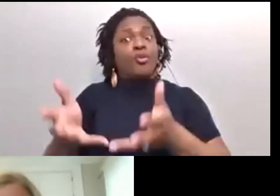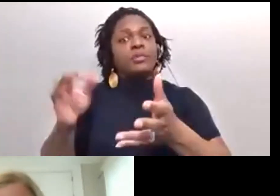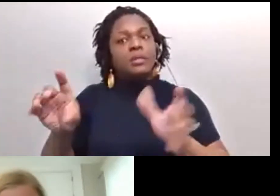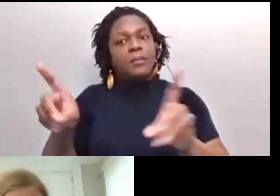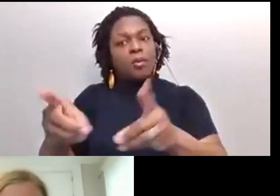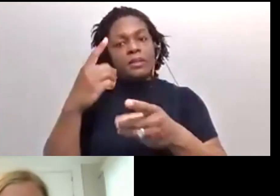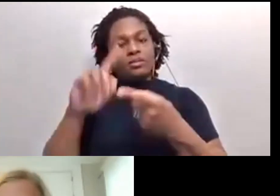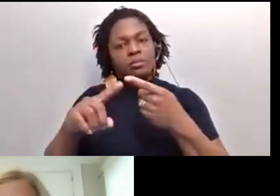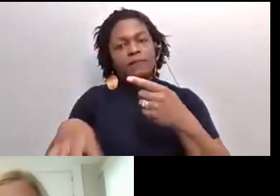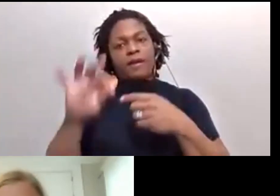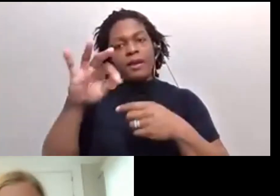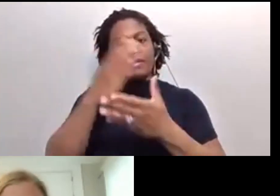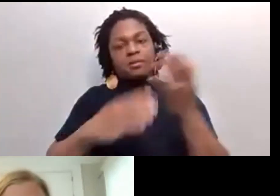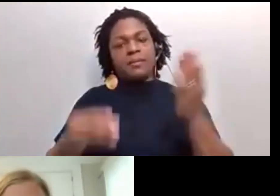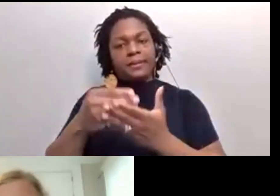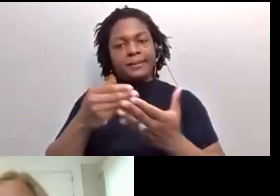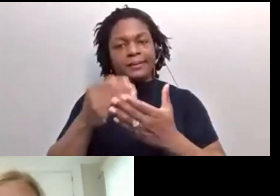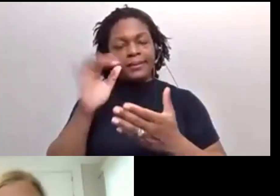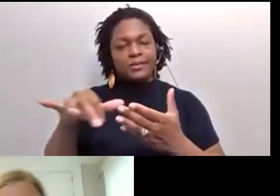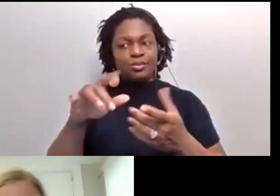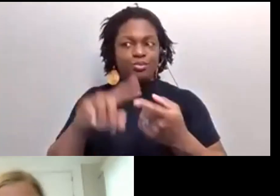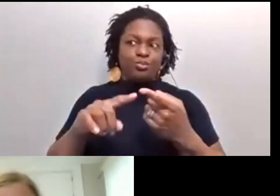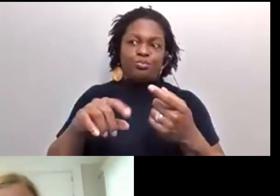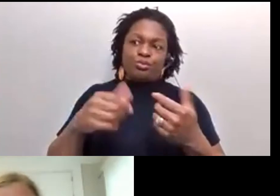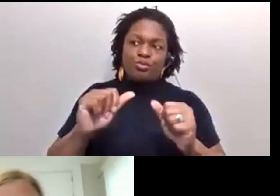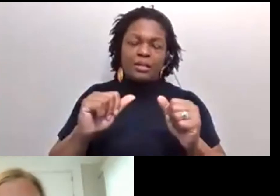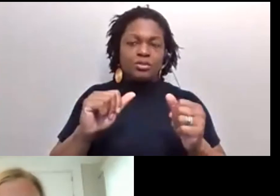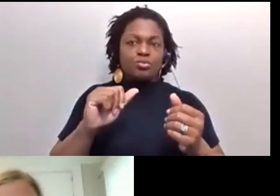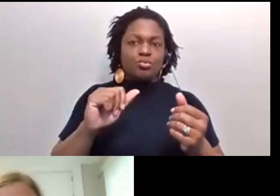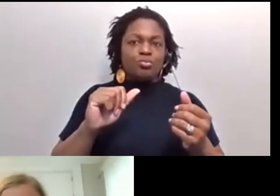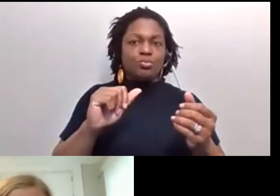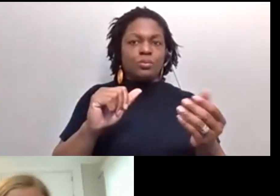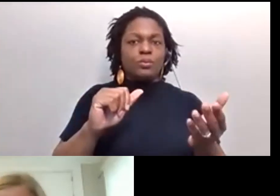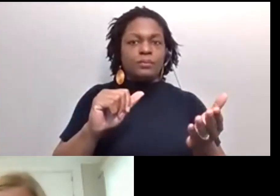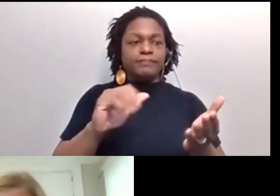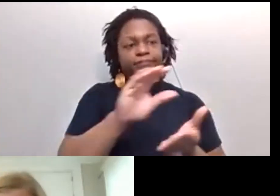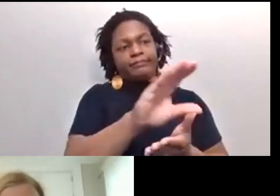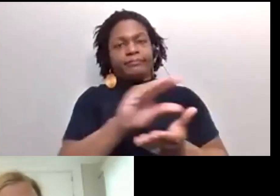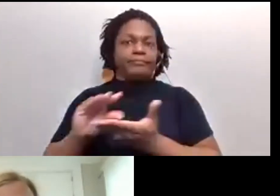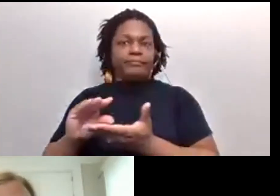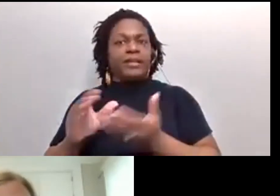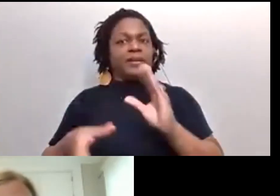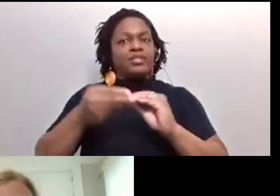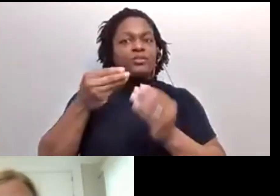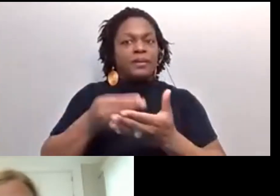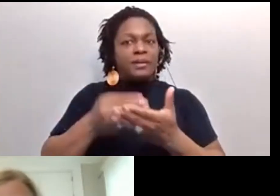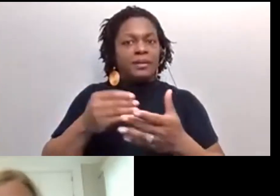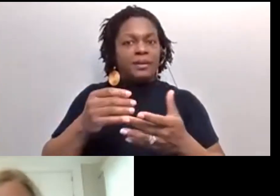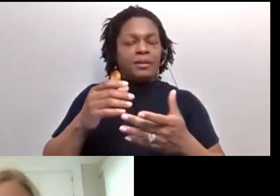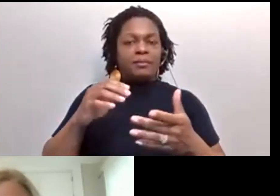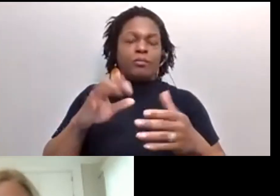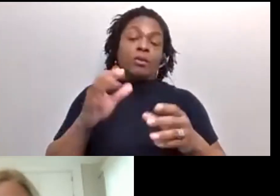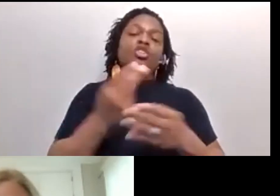to find some funding to make an equitable increase across all the areas. There's also the federal money coming through, the